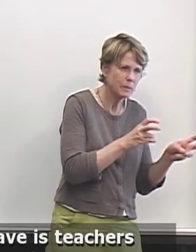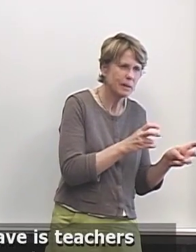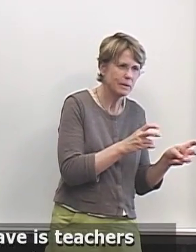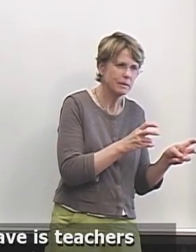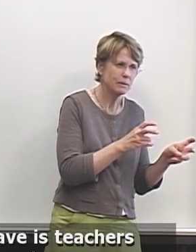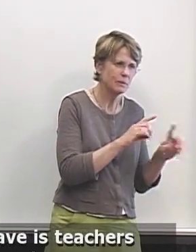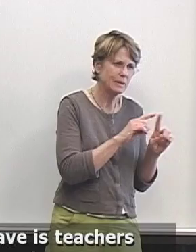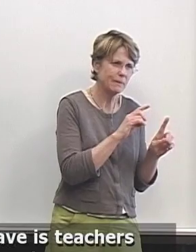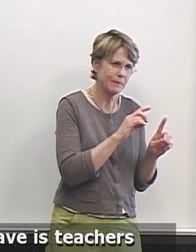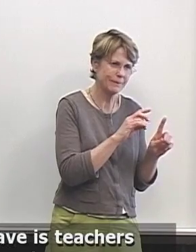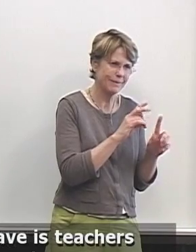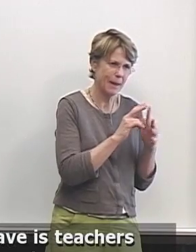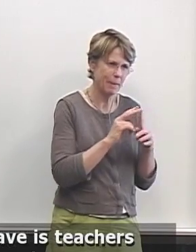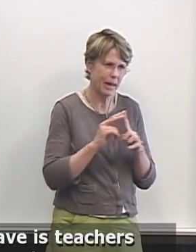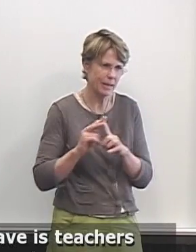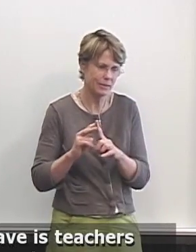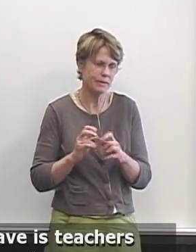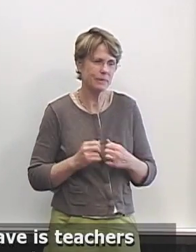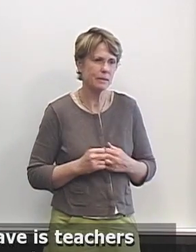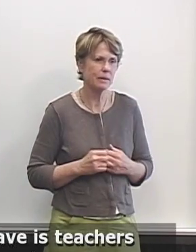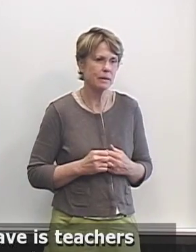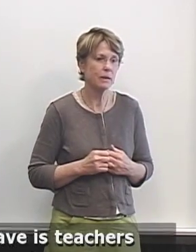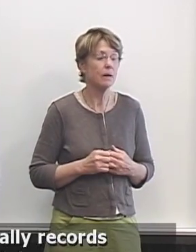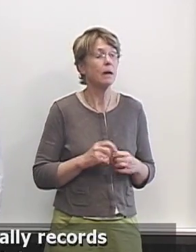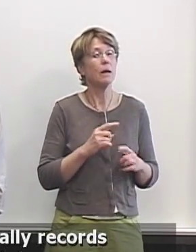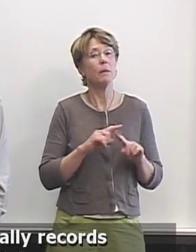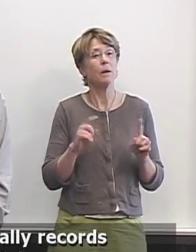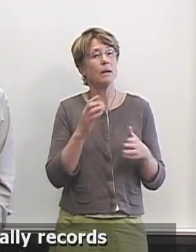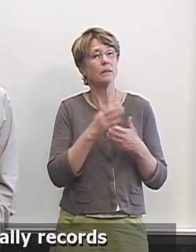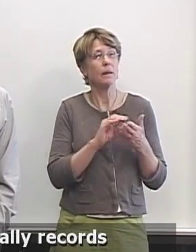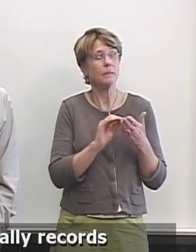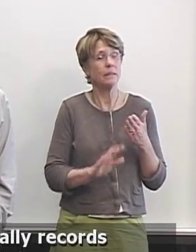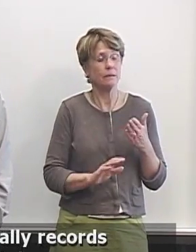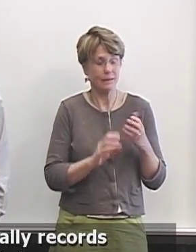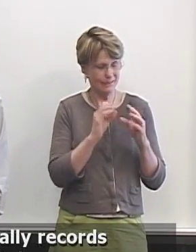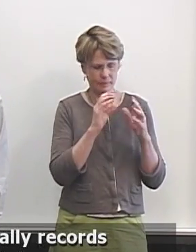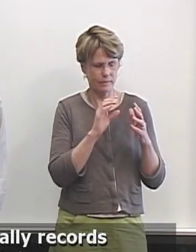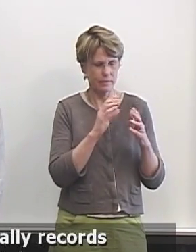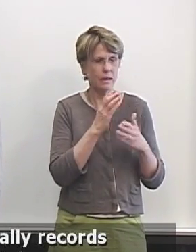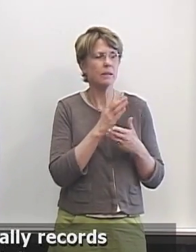But you have teachers who use logs. This is